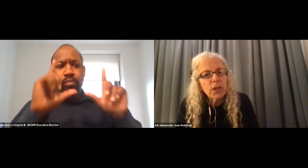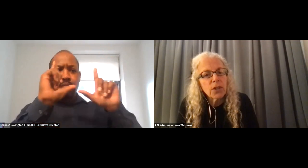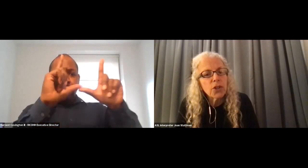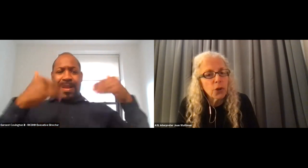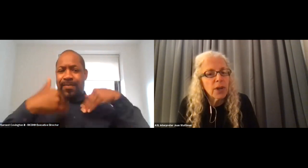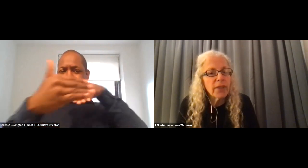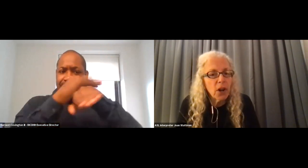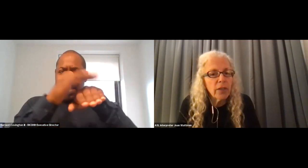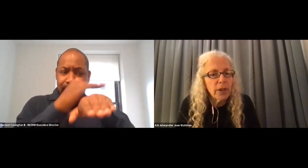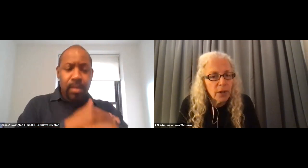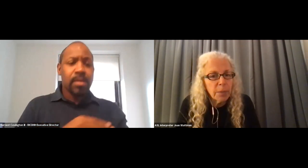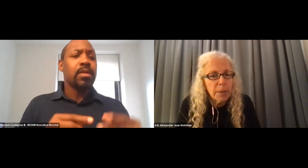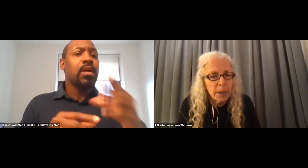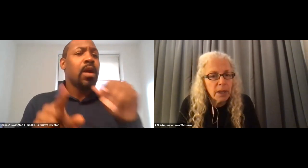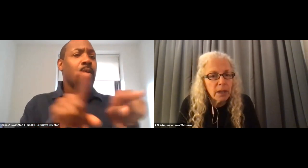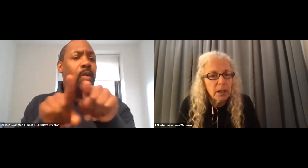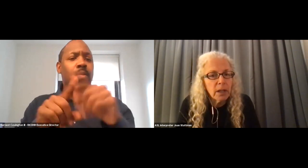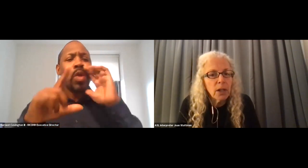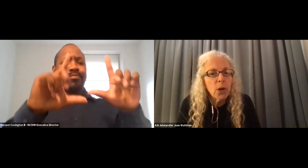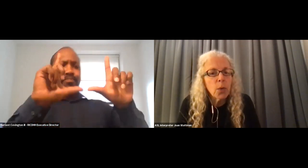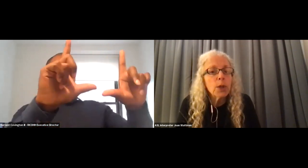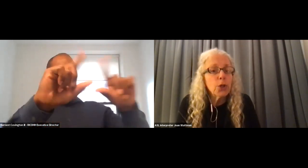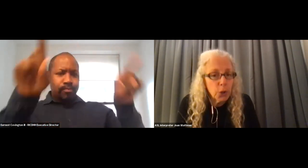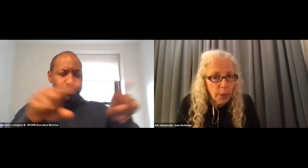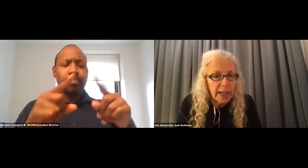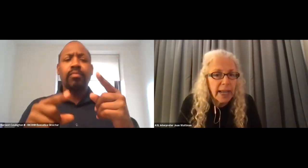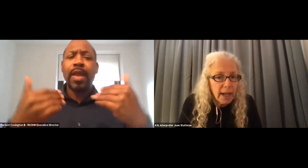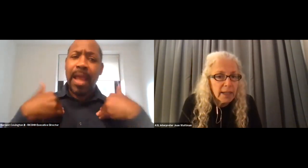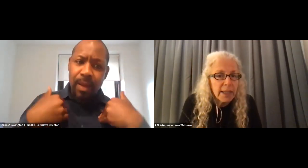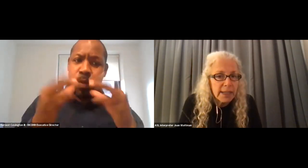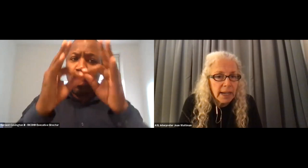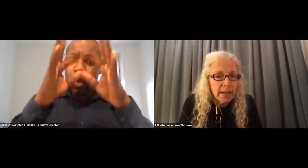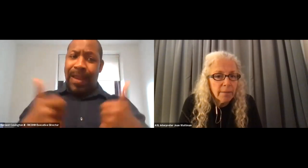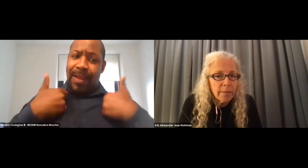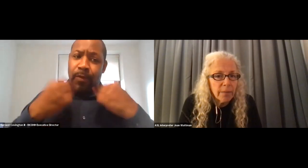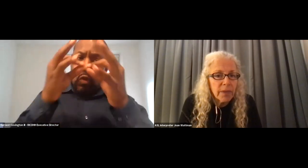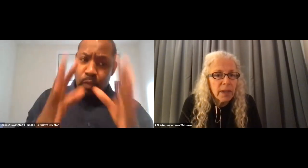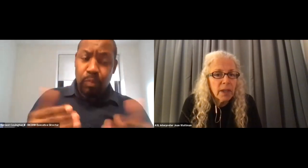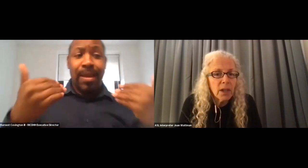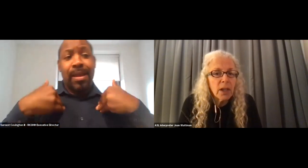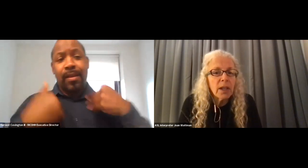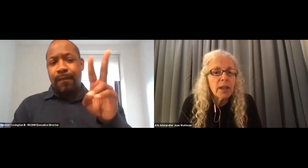to show deaf and hard of hearing people what to do when they get onto the site,